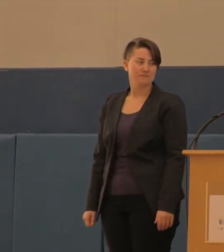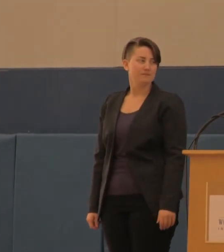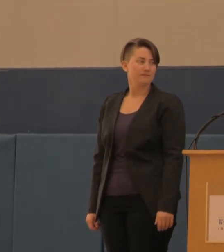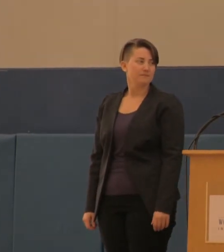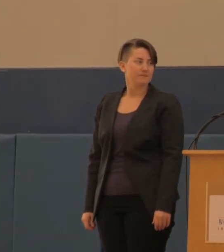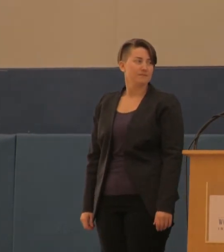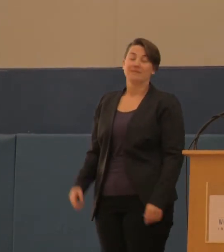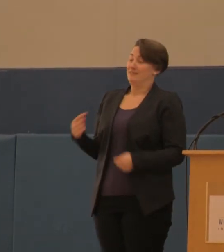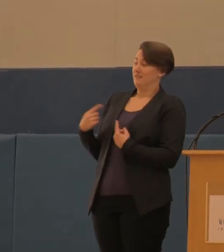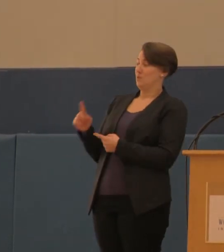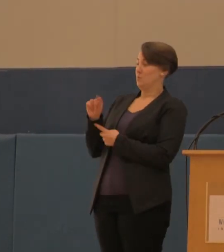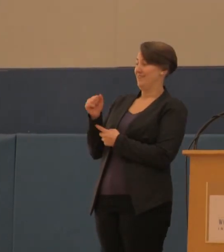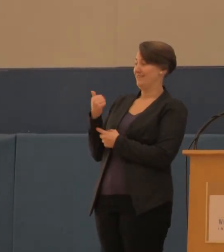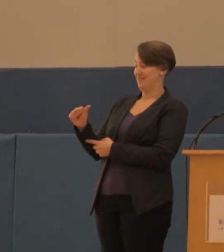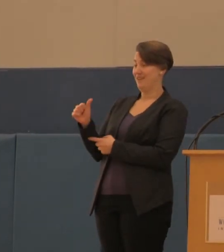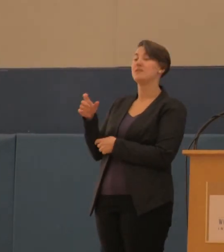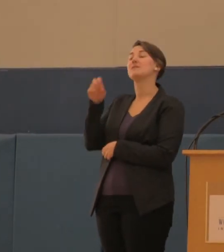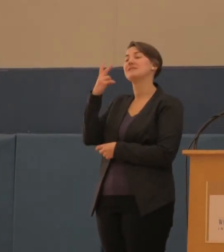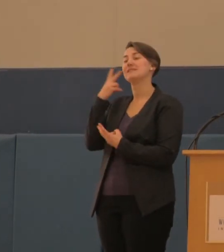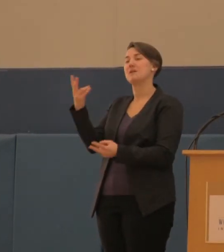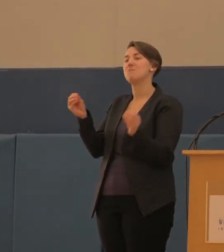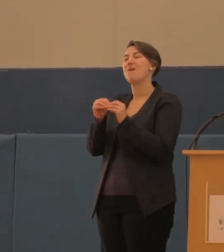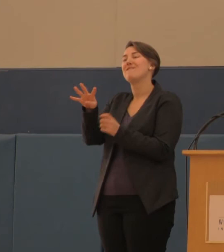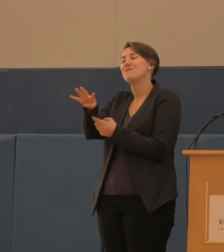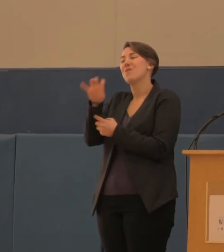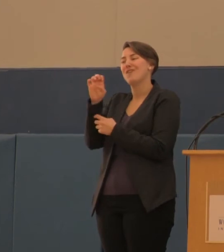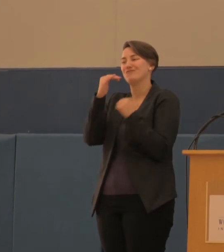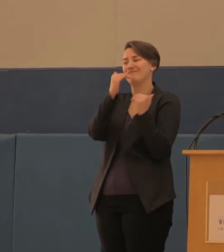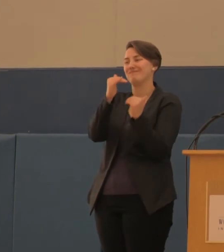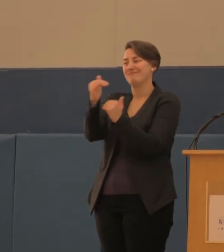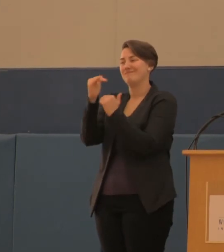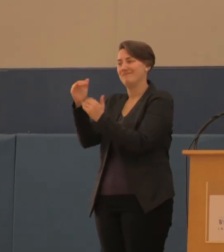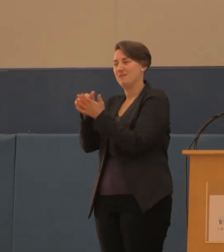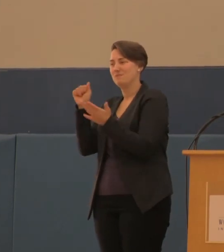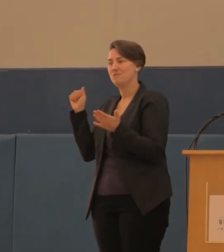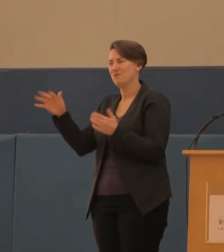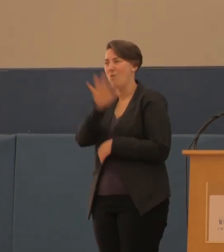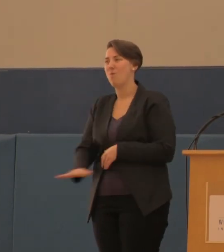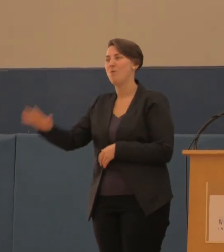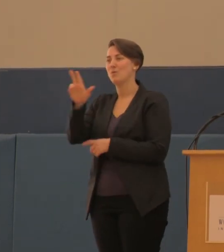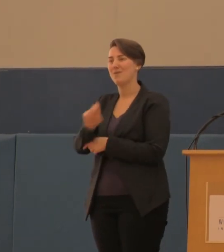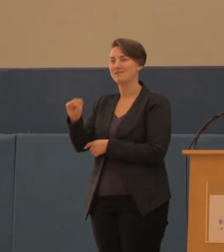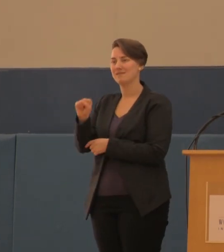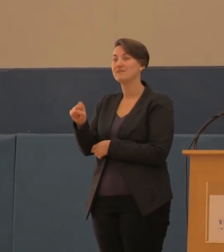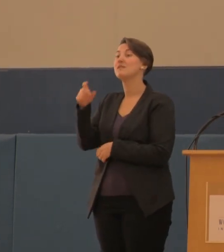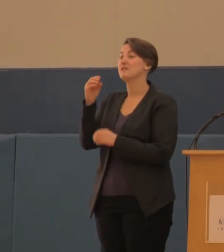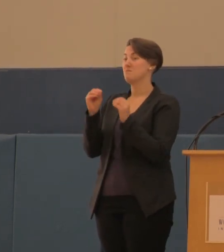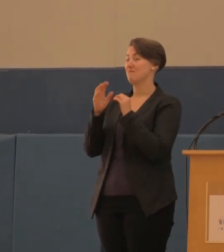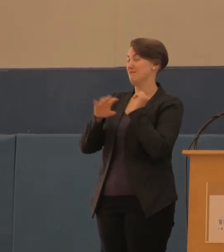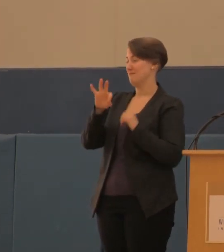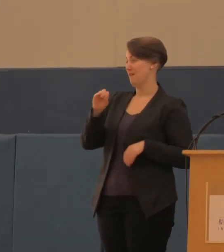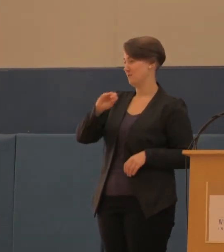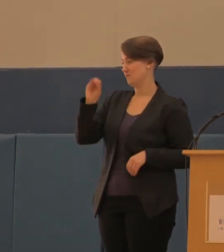Since 2010, we have seen nearly 400 restrictions on abortion across this country. 90%